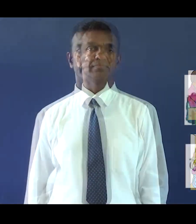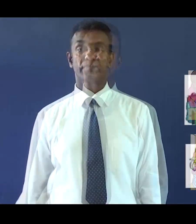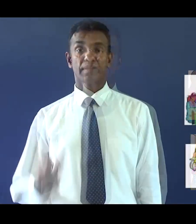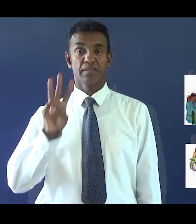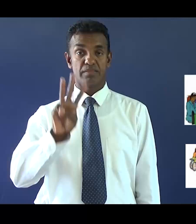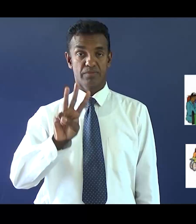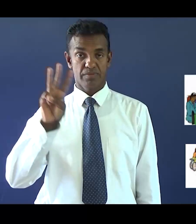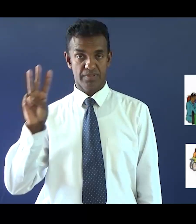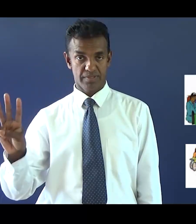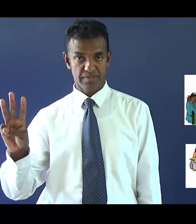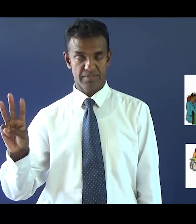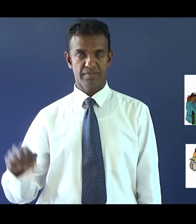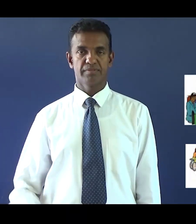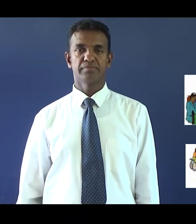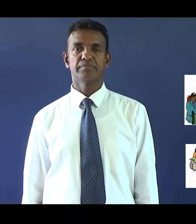Making this agreement happen.